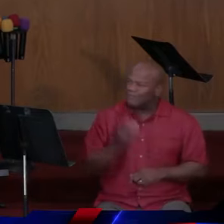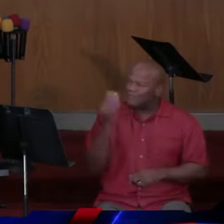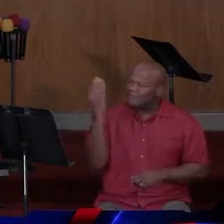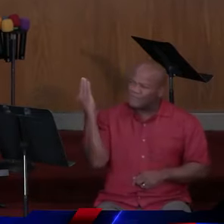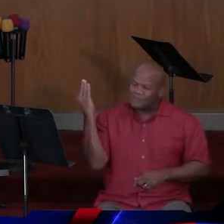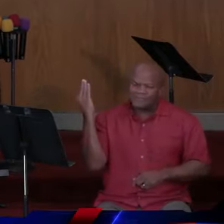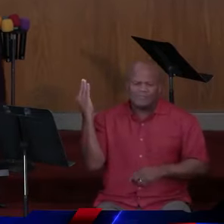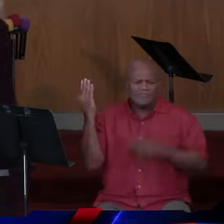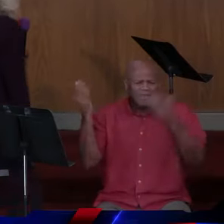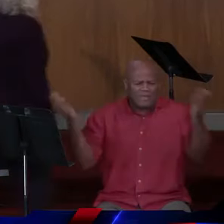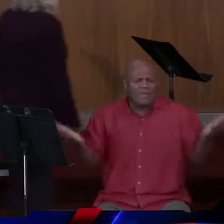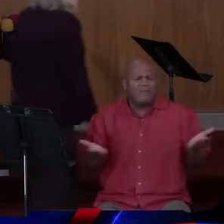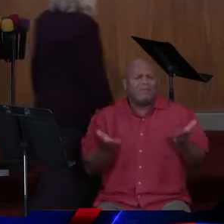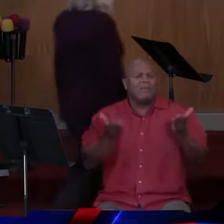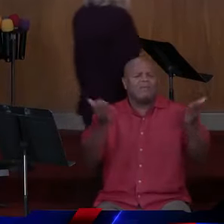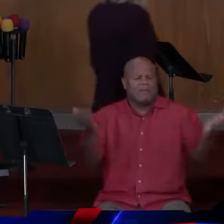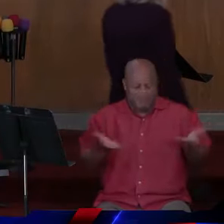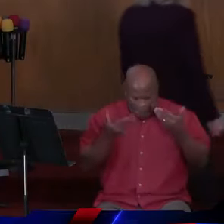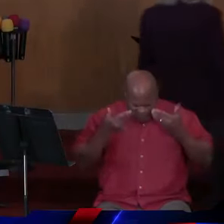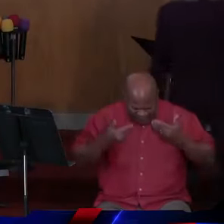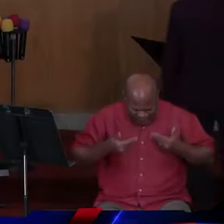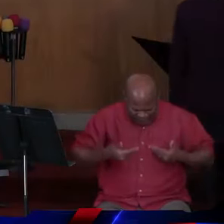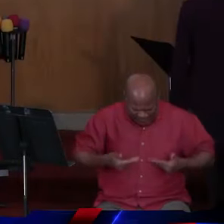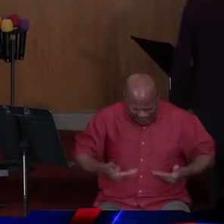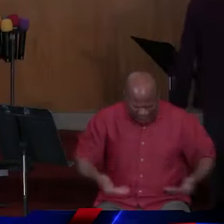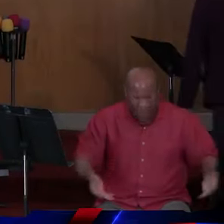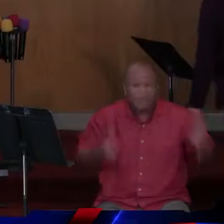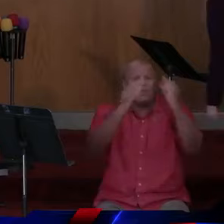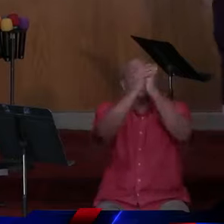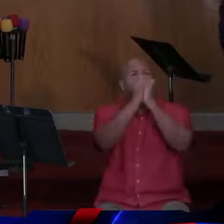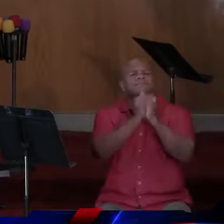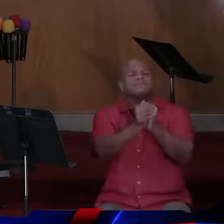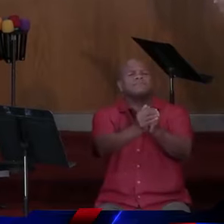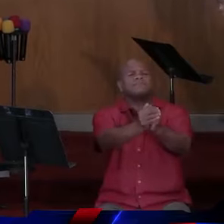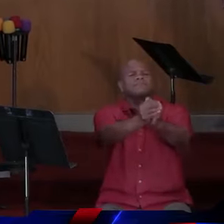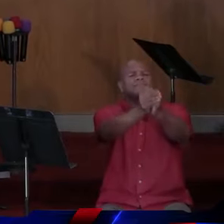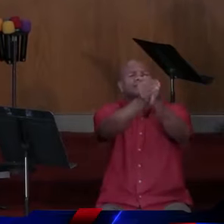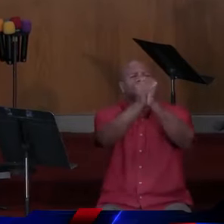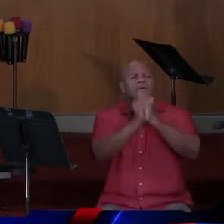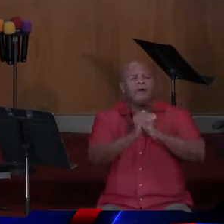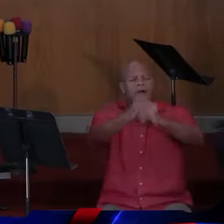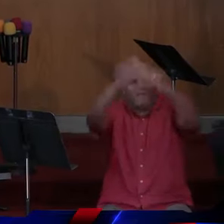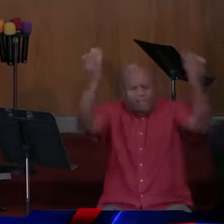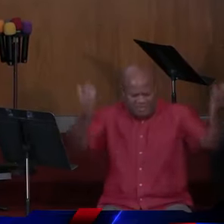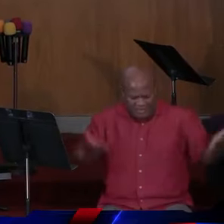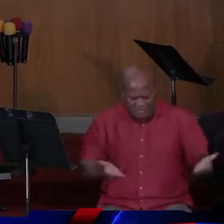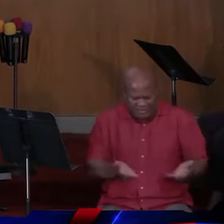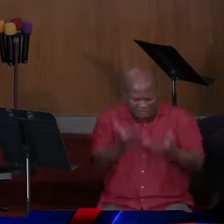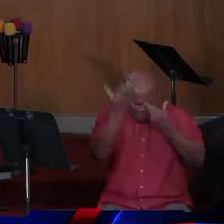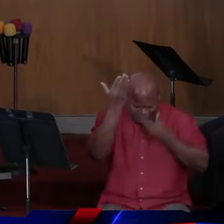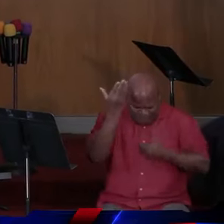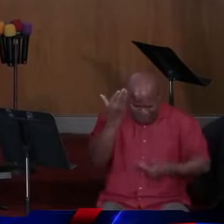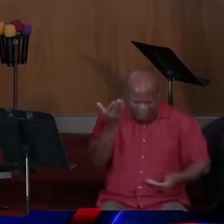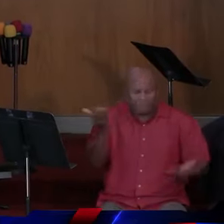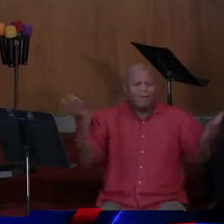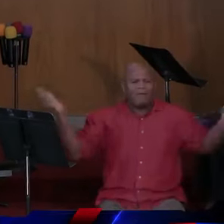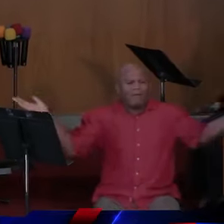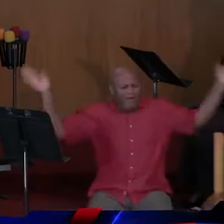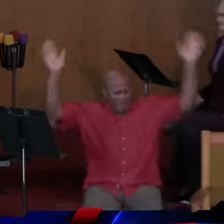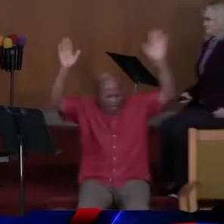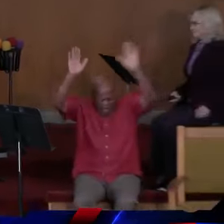Here I am to worship. Here I am to bow.